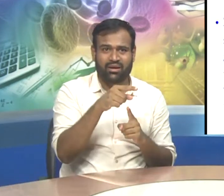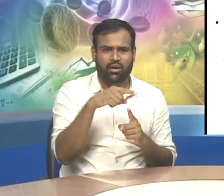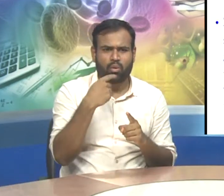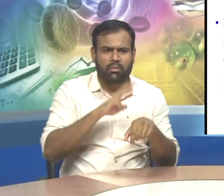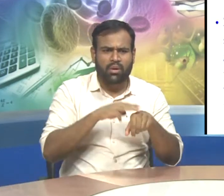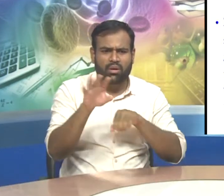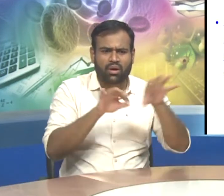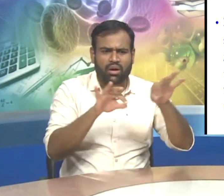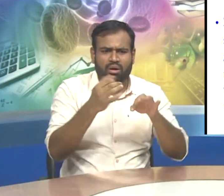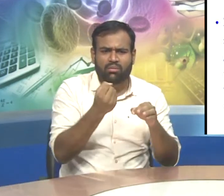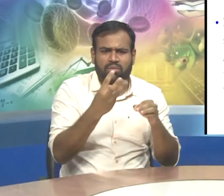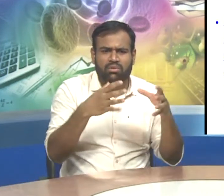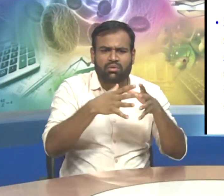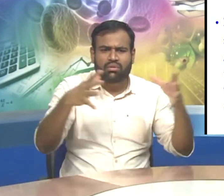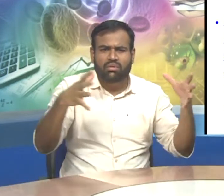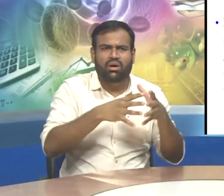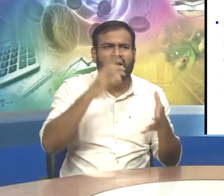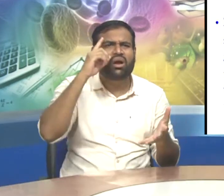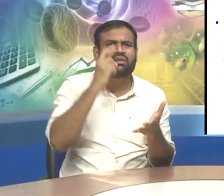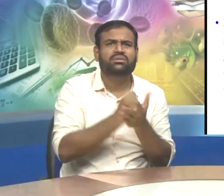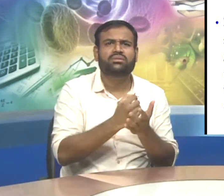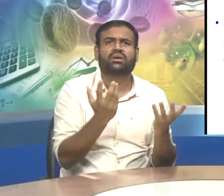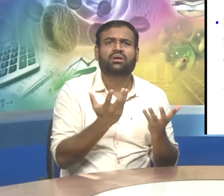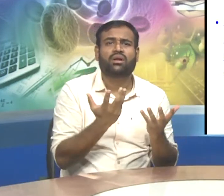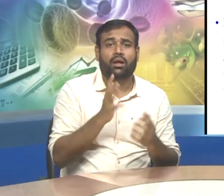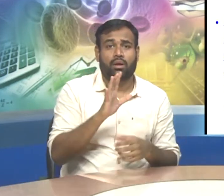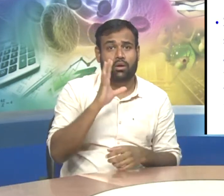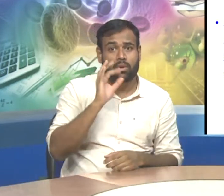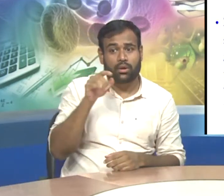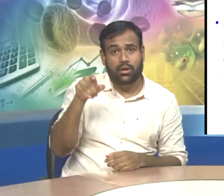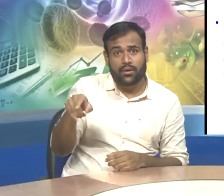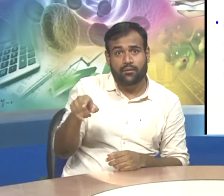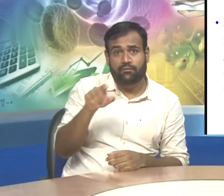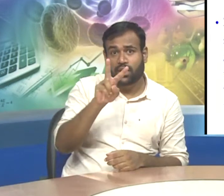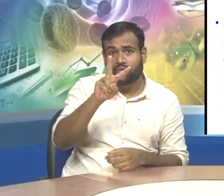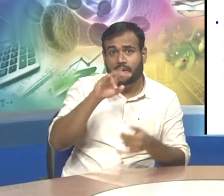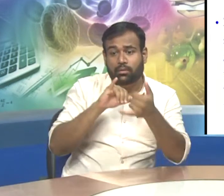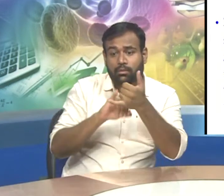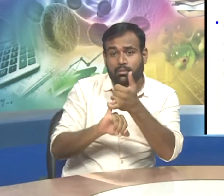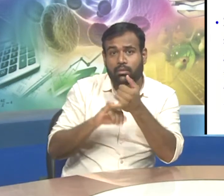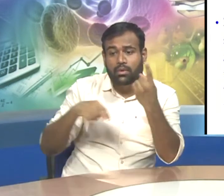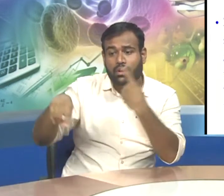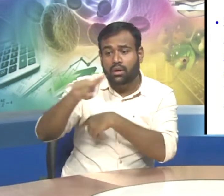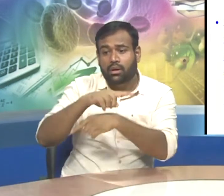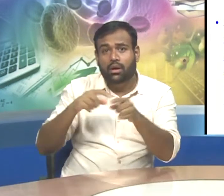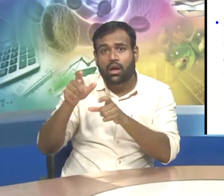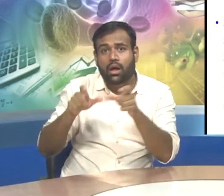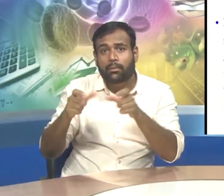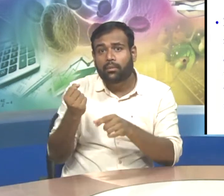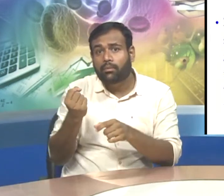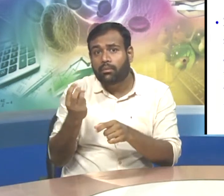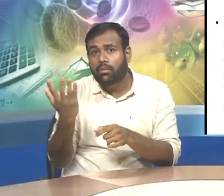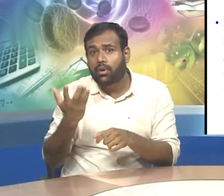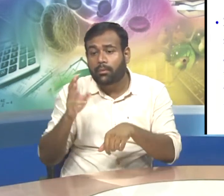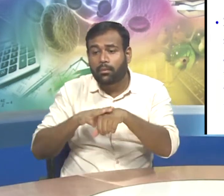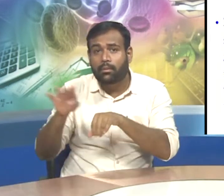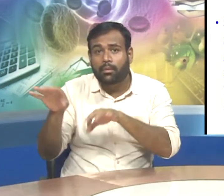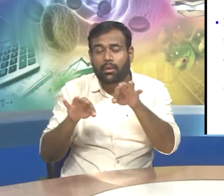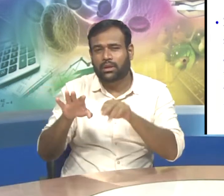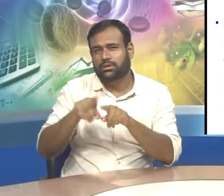The total number of members in the Vidhan Parishad of a state should not exceed 1/3 of